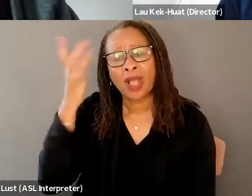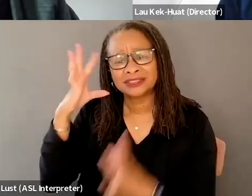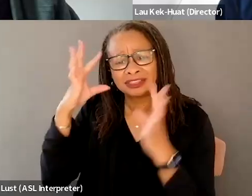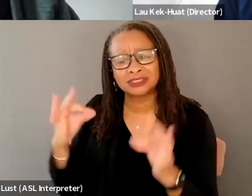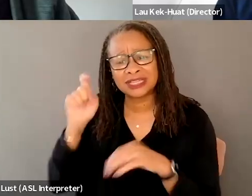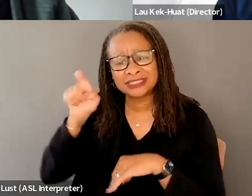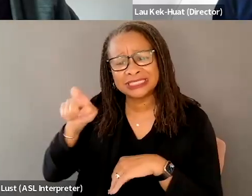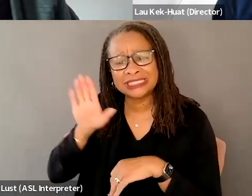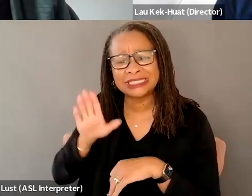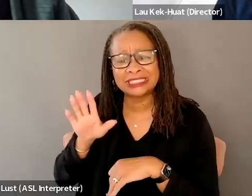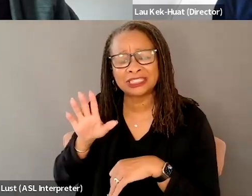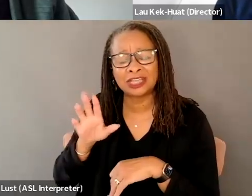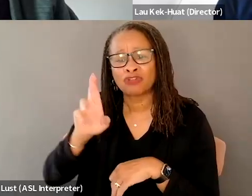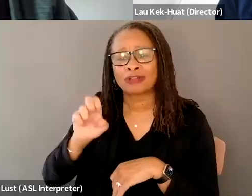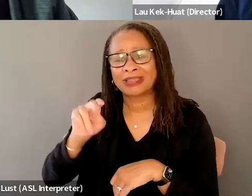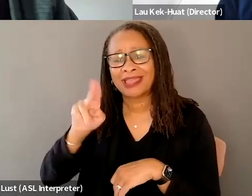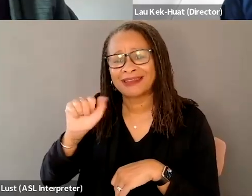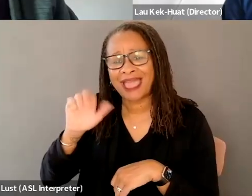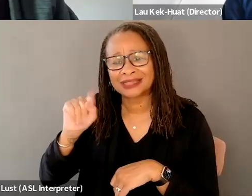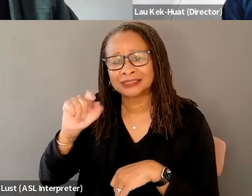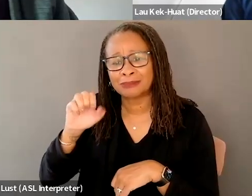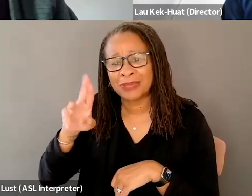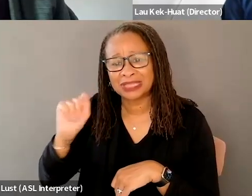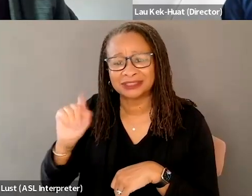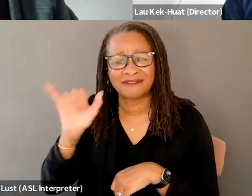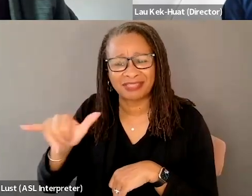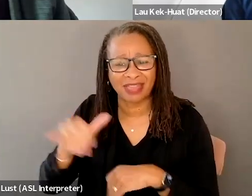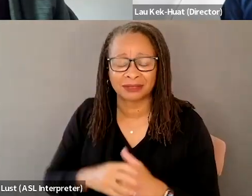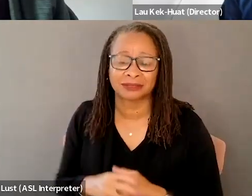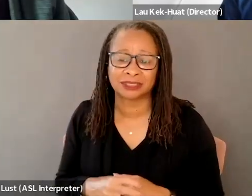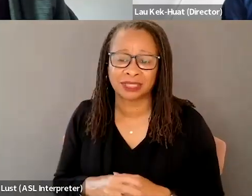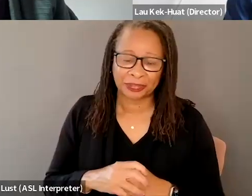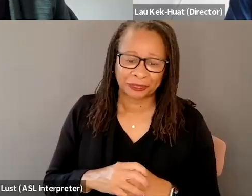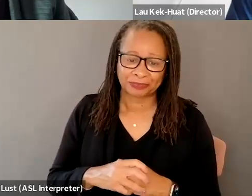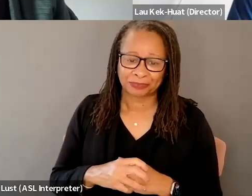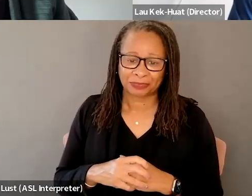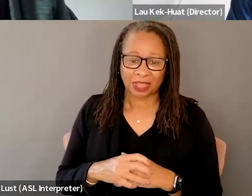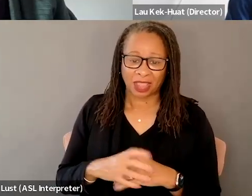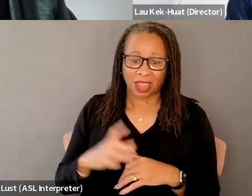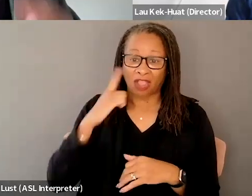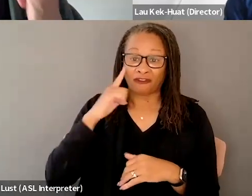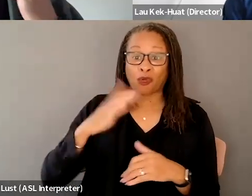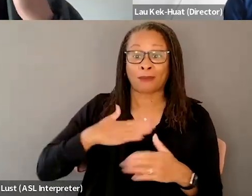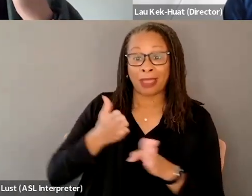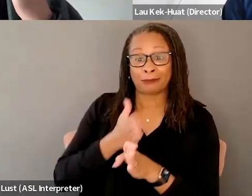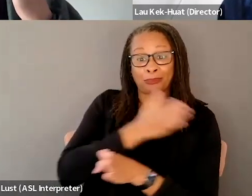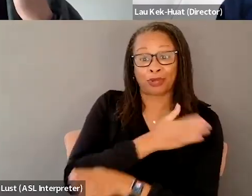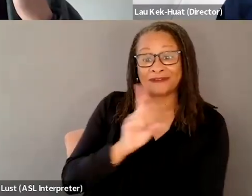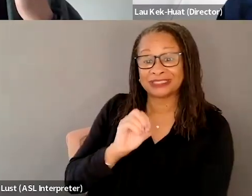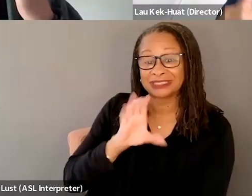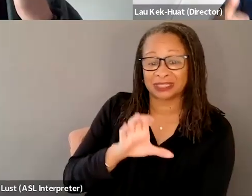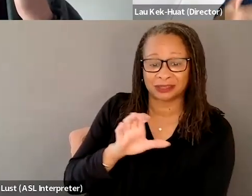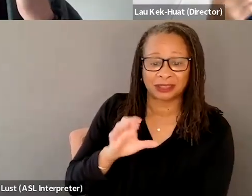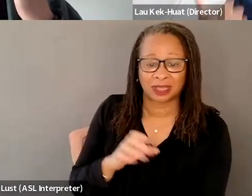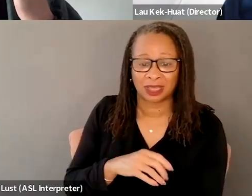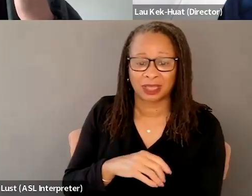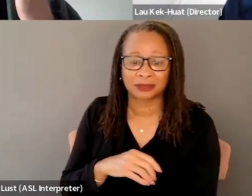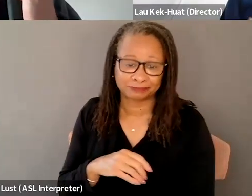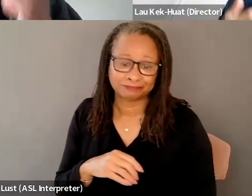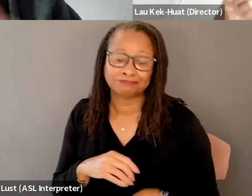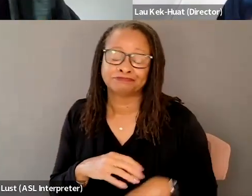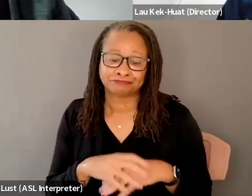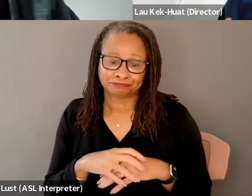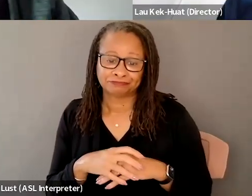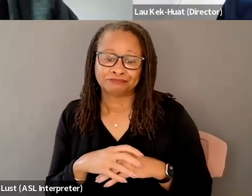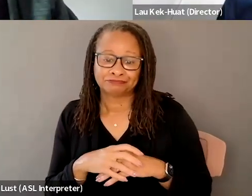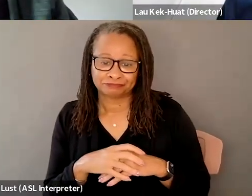you needed reenactments? Okay. Actually, for my previous documentary, I avoid using reenactment